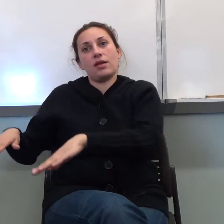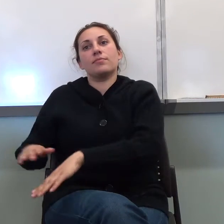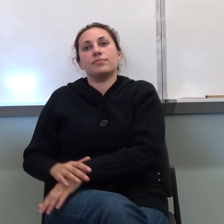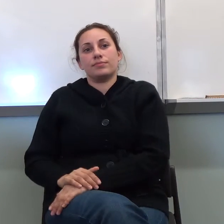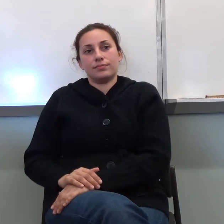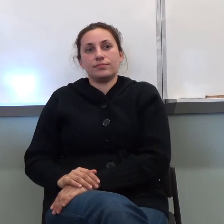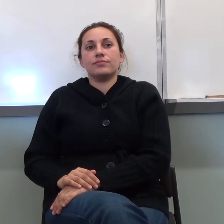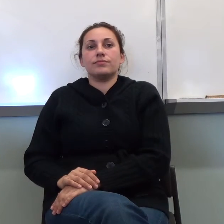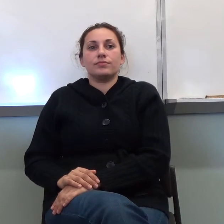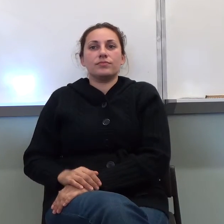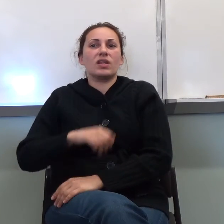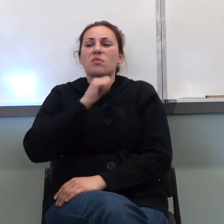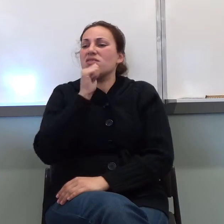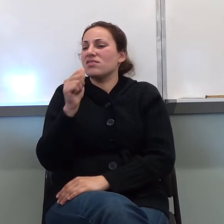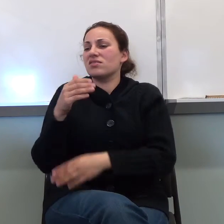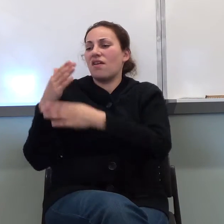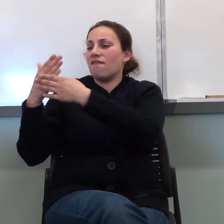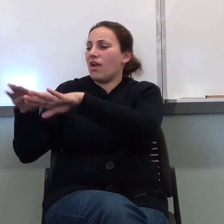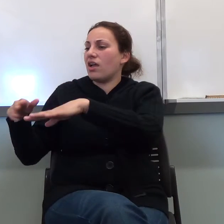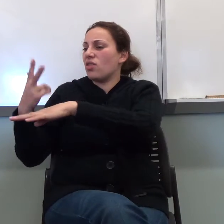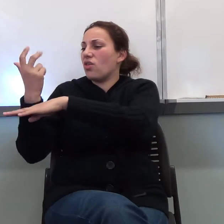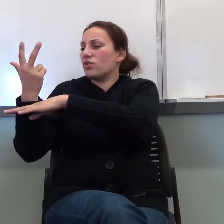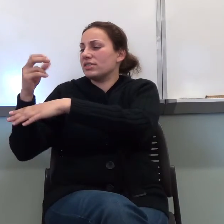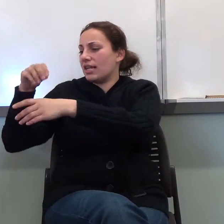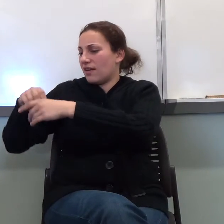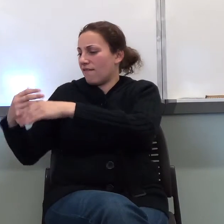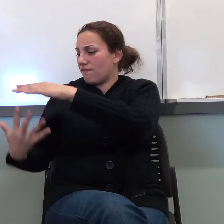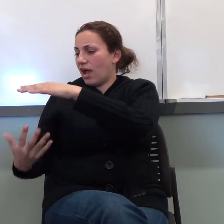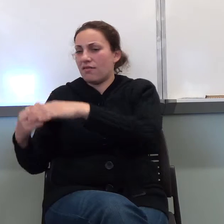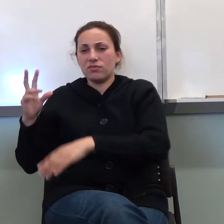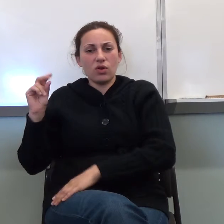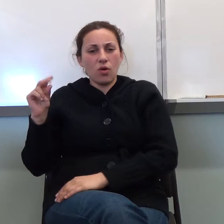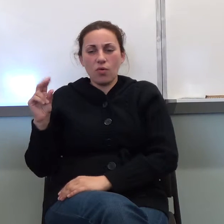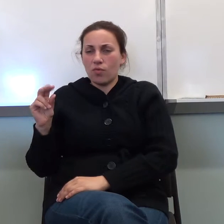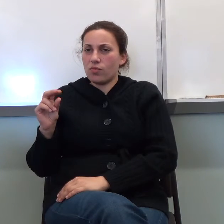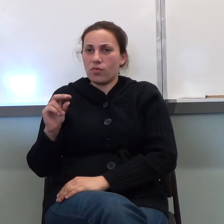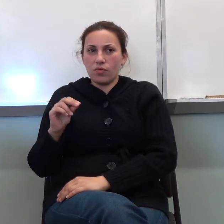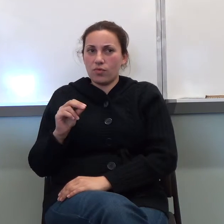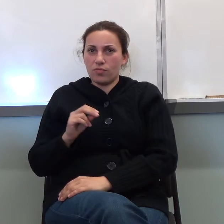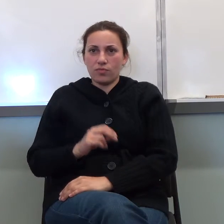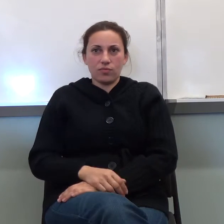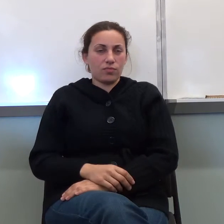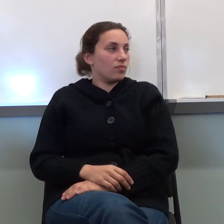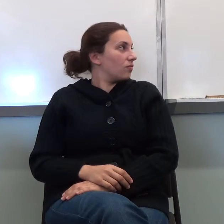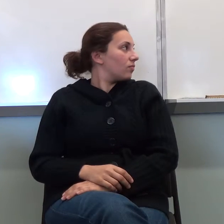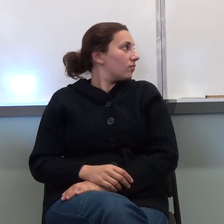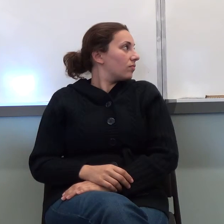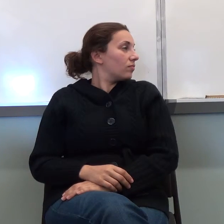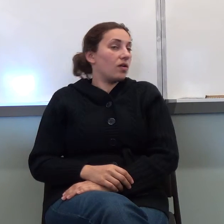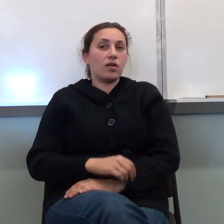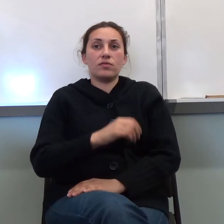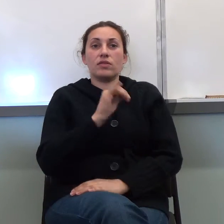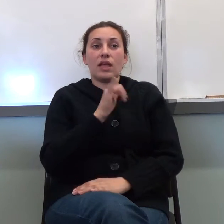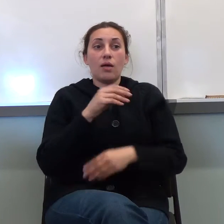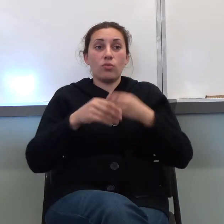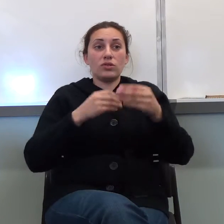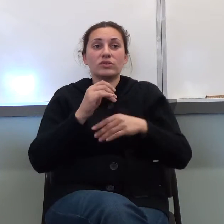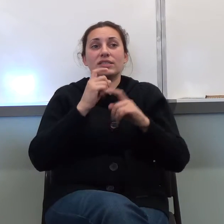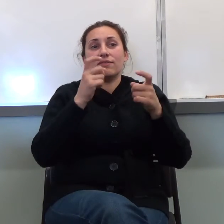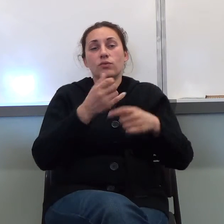up here and divide 13 into 5 and then multiply that by 100. That process would give you a wrong answer,